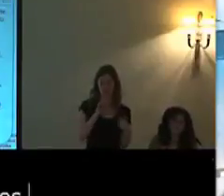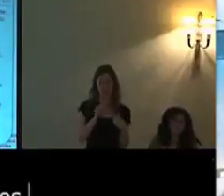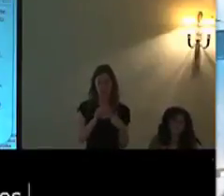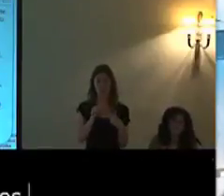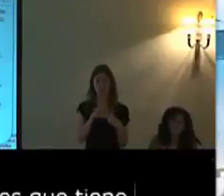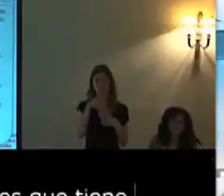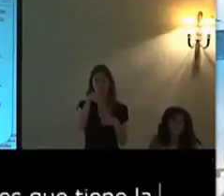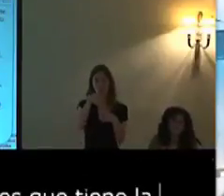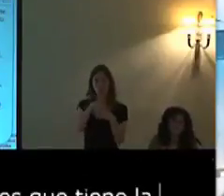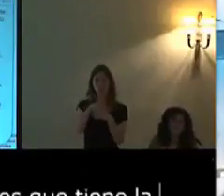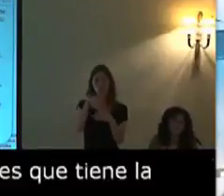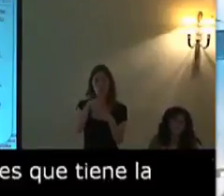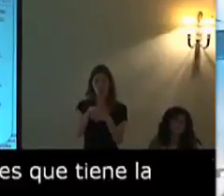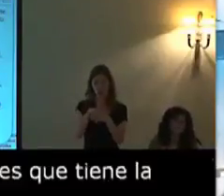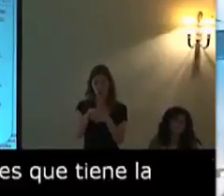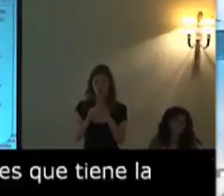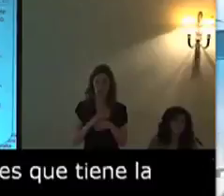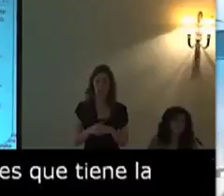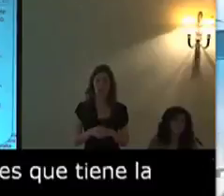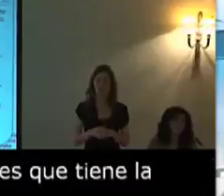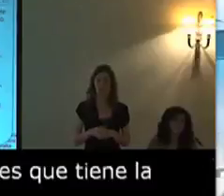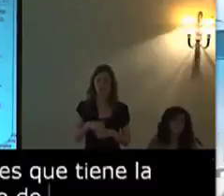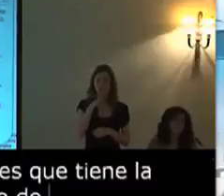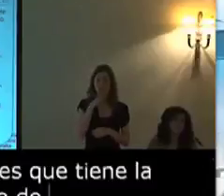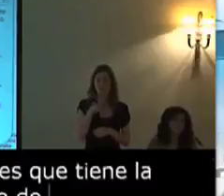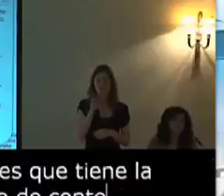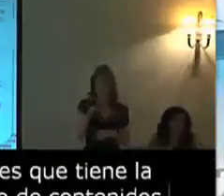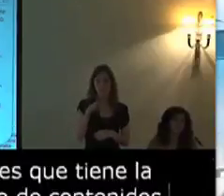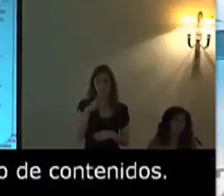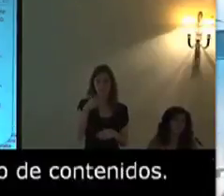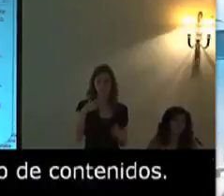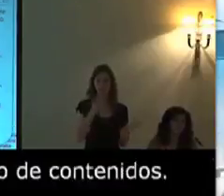platform is contents.